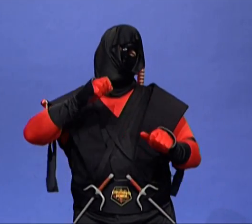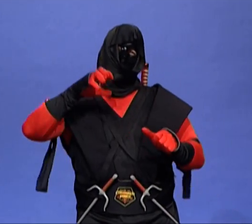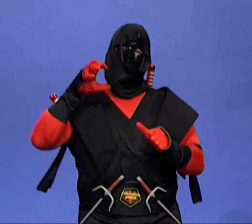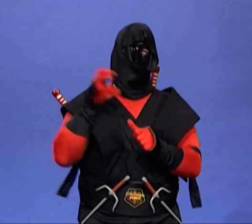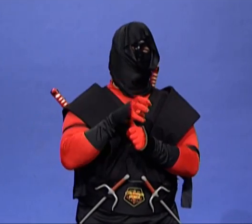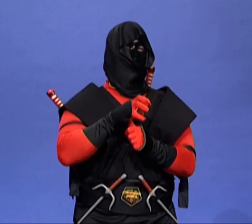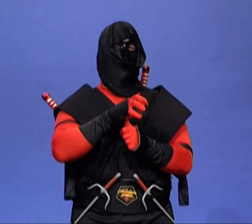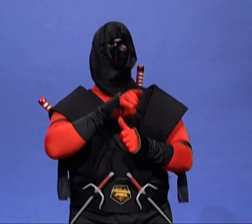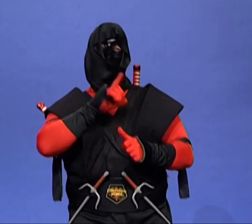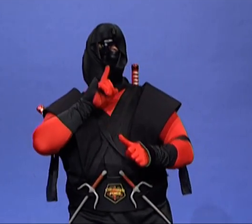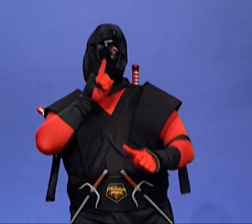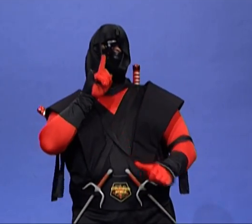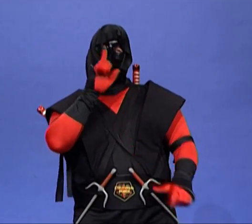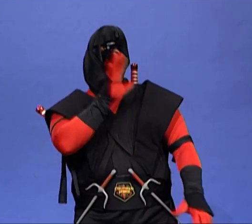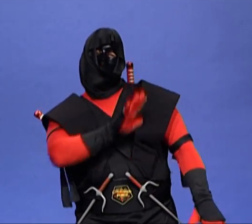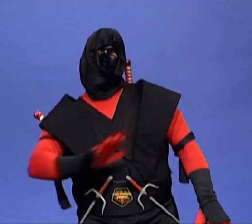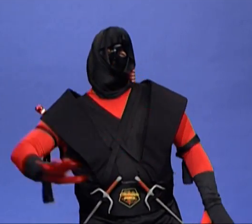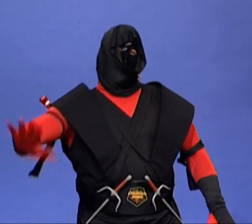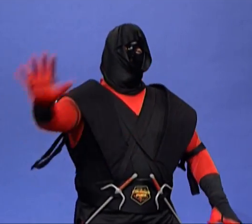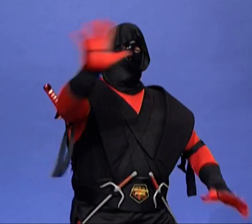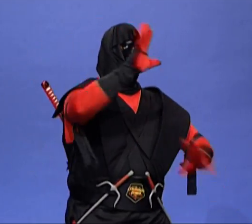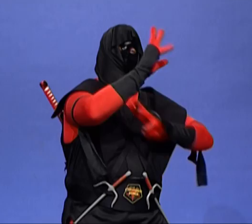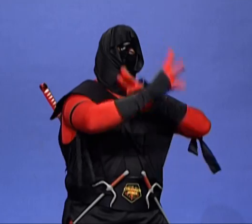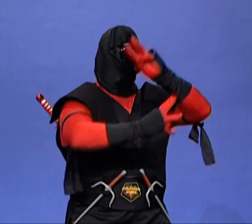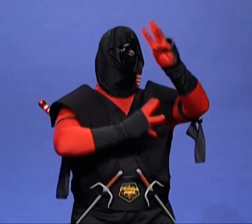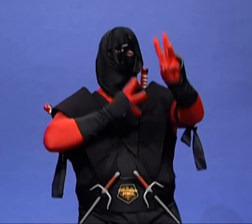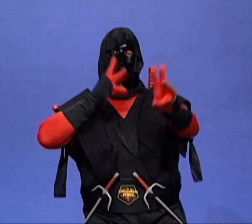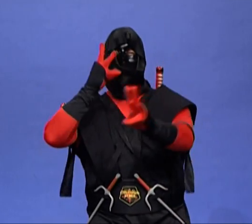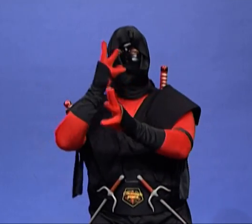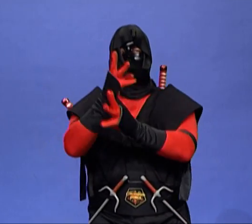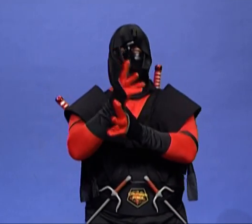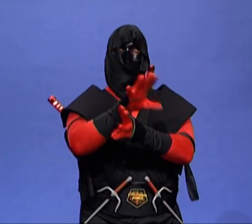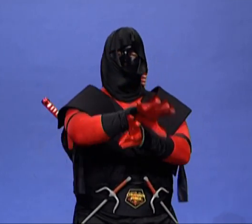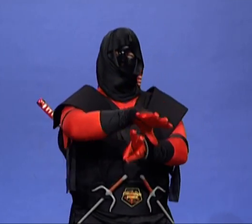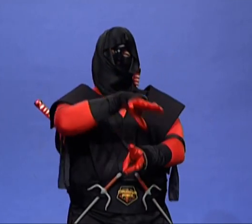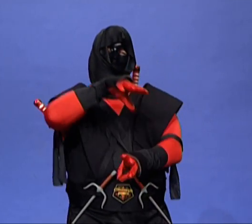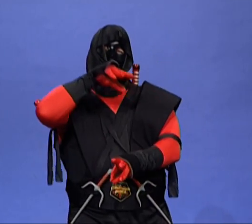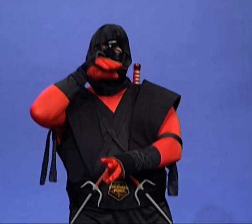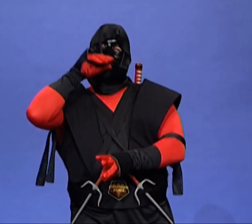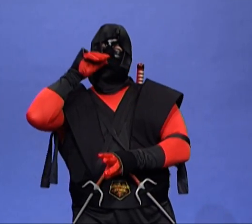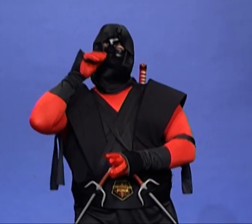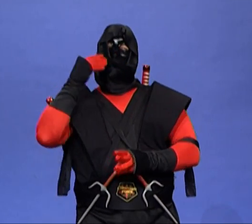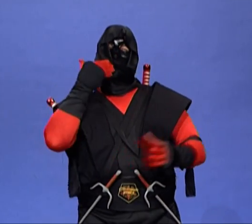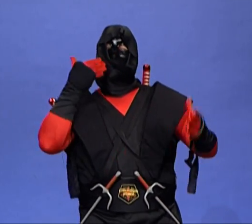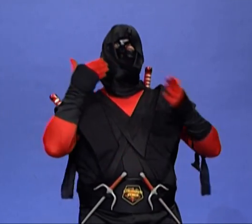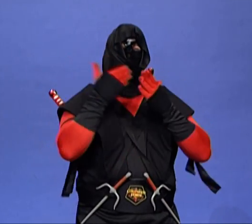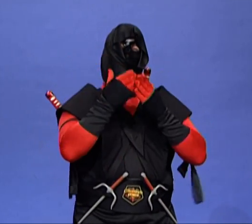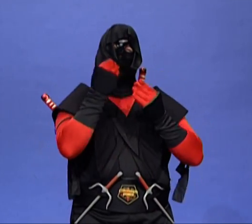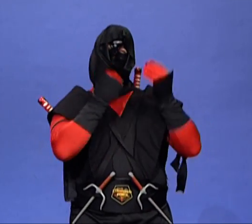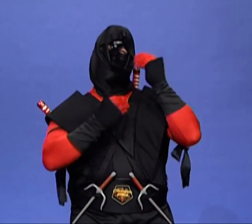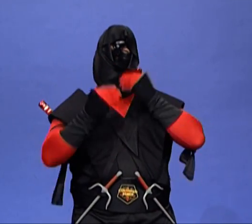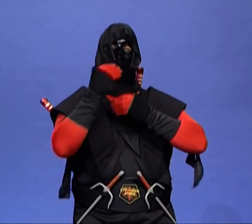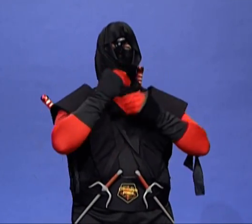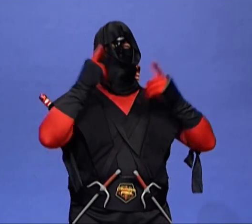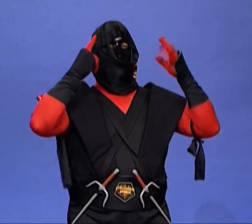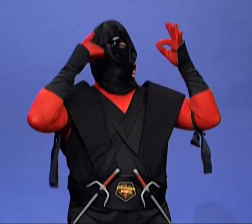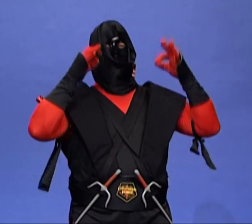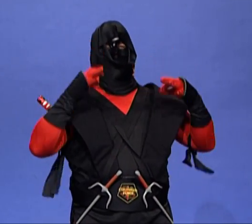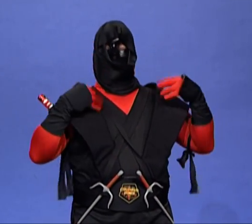Then, all around from far away across the world, he smelled good things to eat. So he gave up